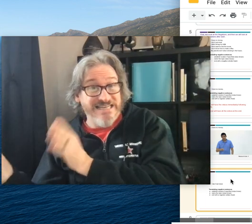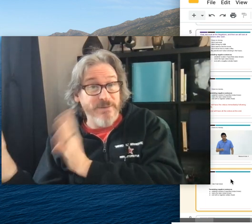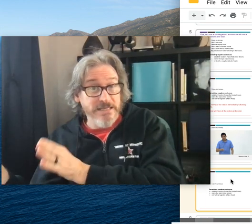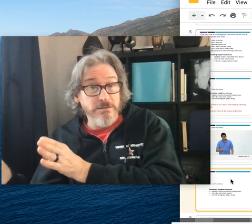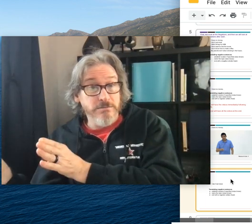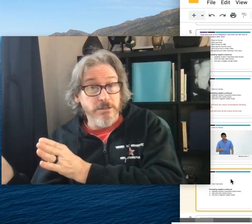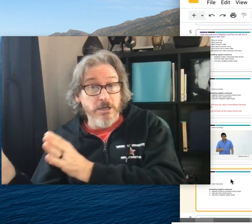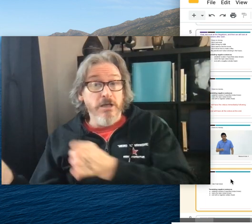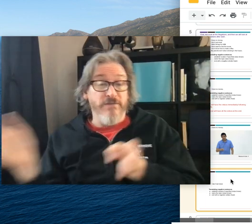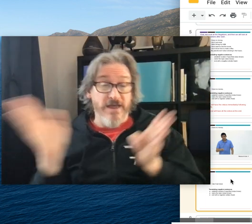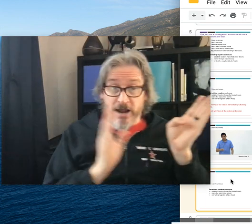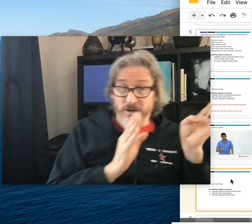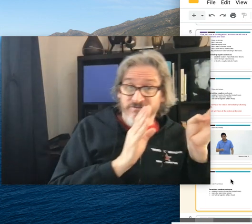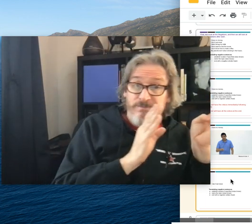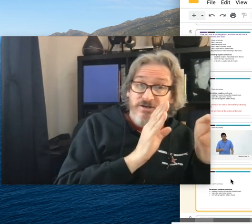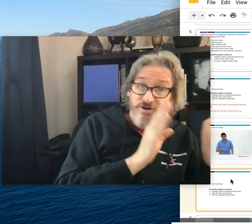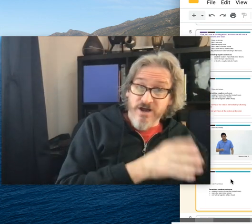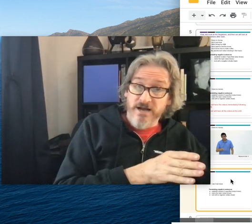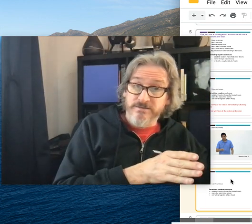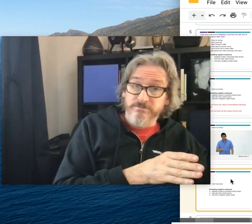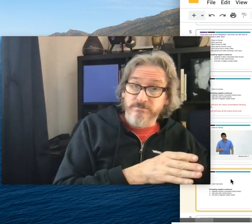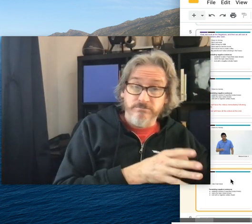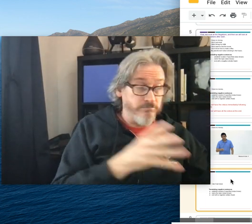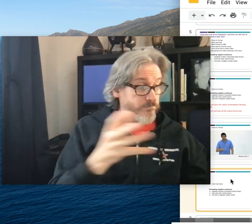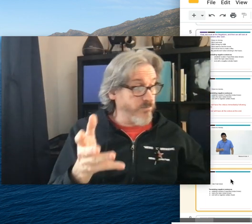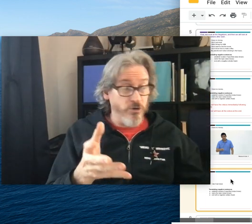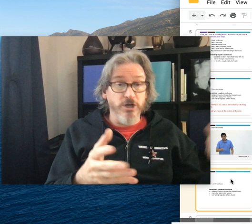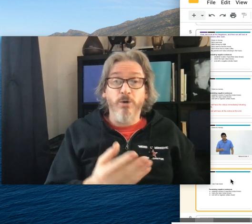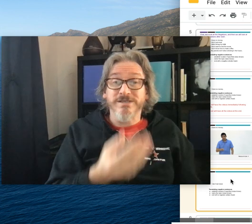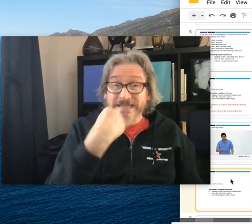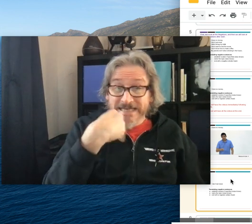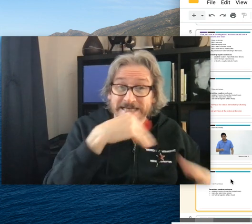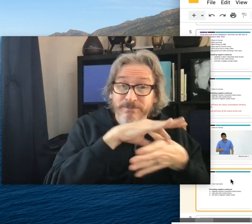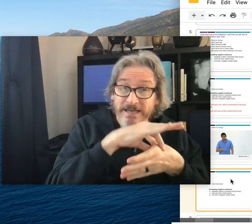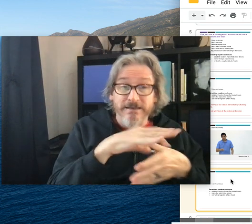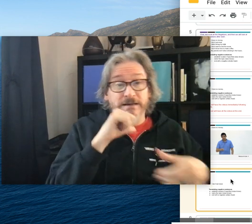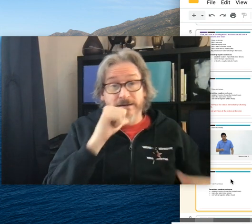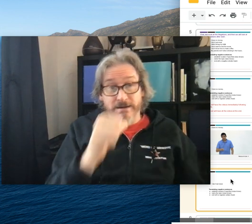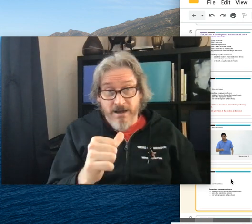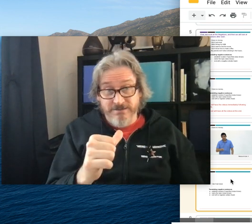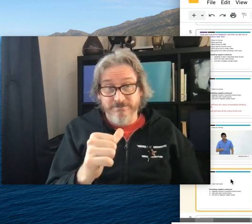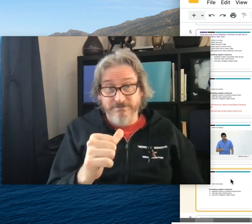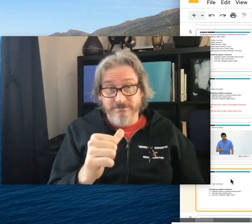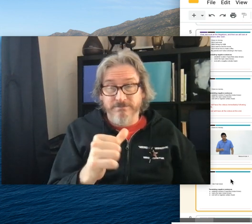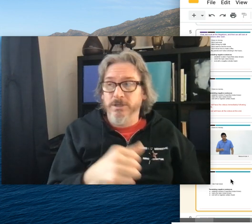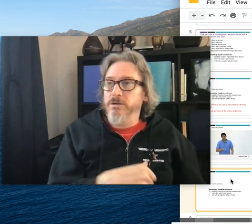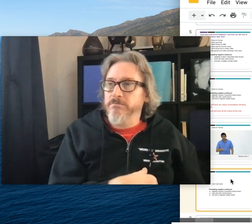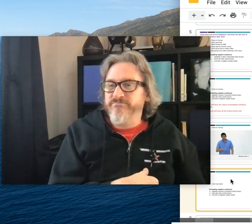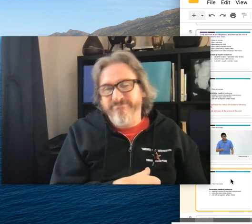I eat meat. Then how do I flip it to not? You can always eat meat, not.